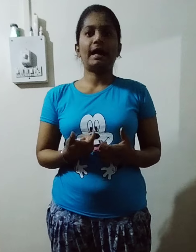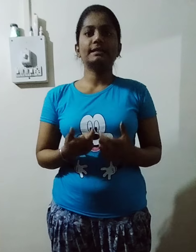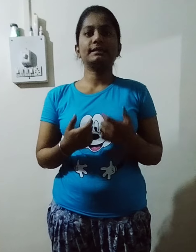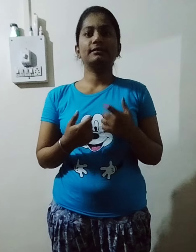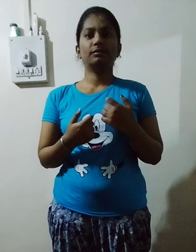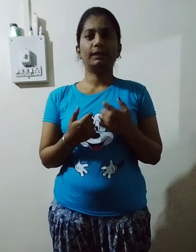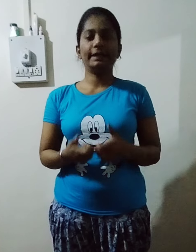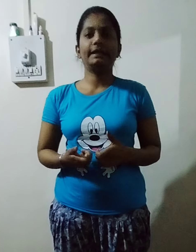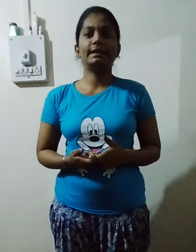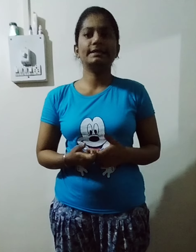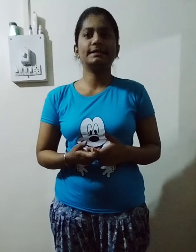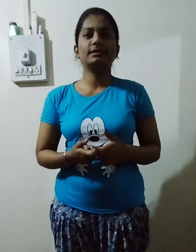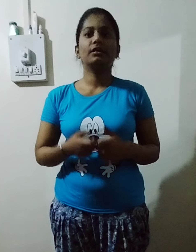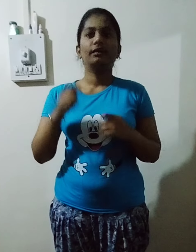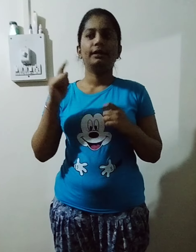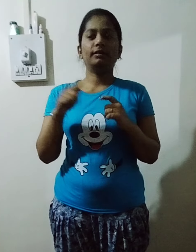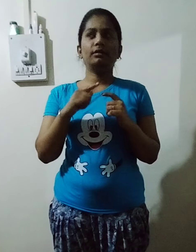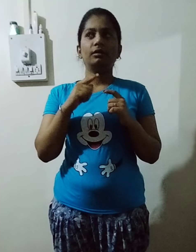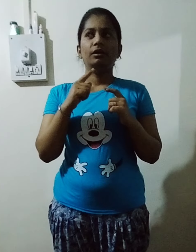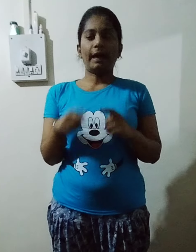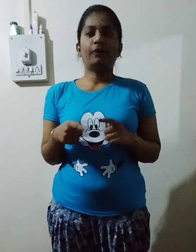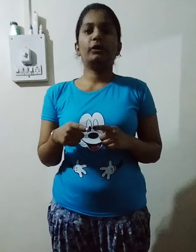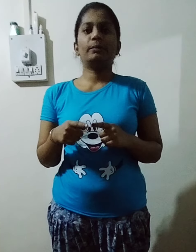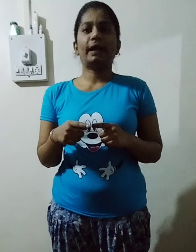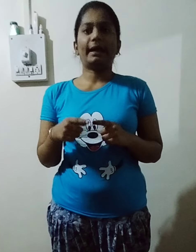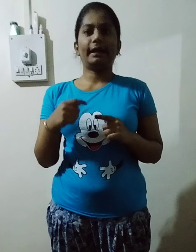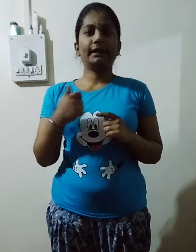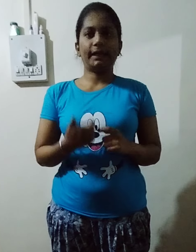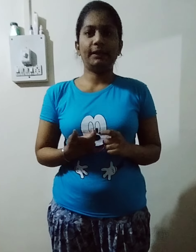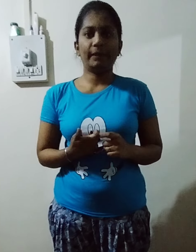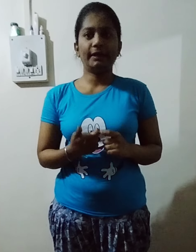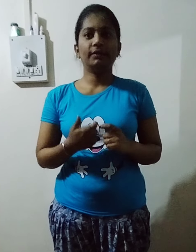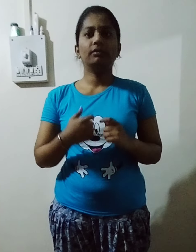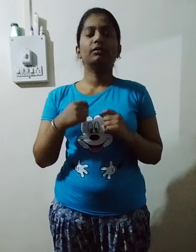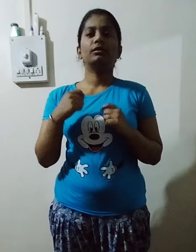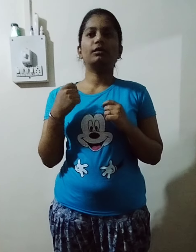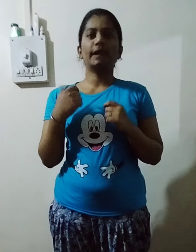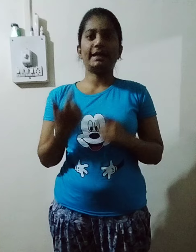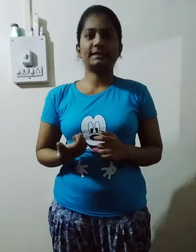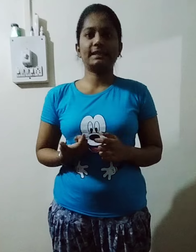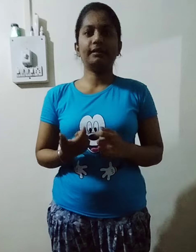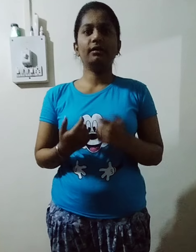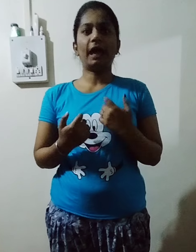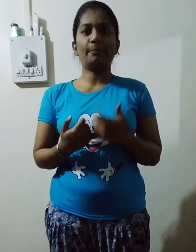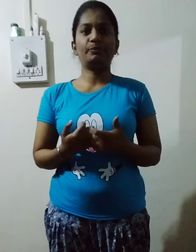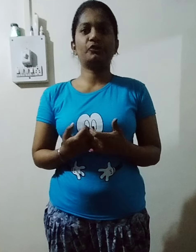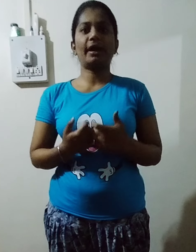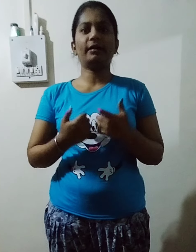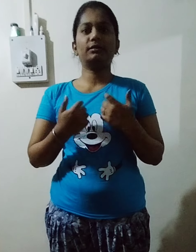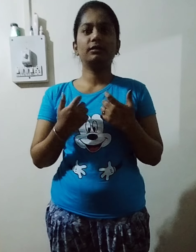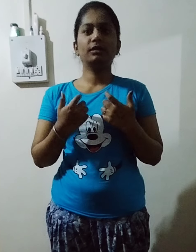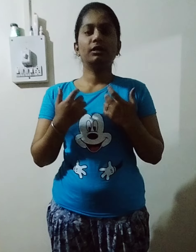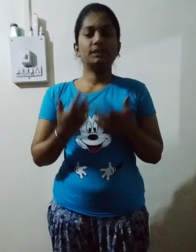class linked list in a angular bracket element extend abstract